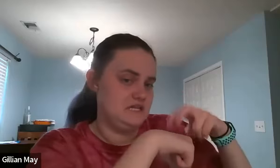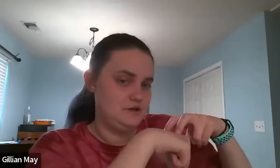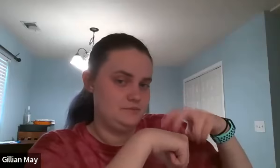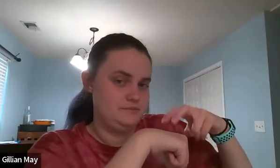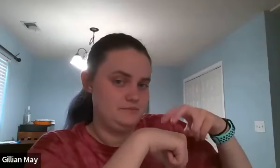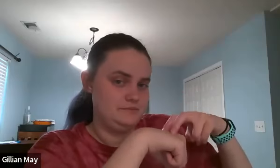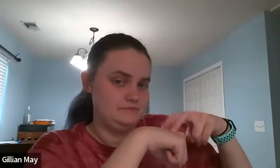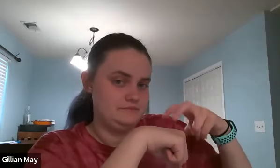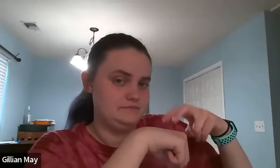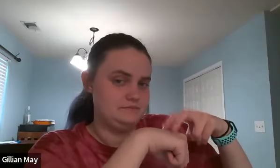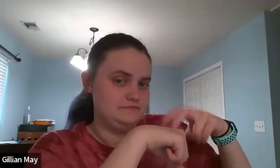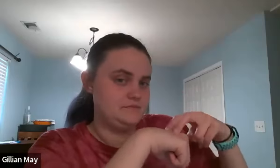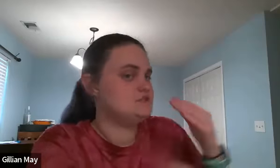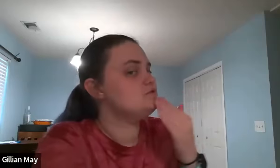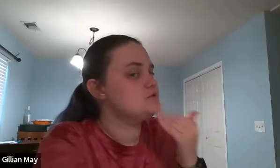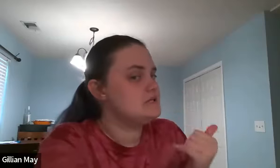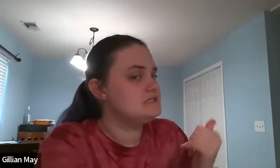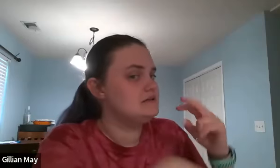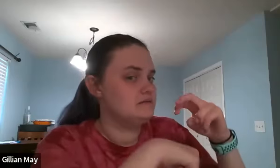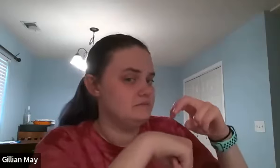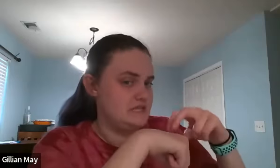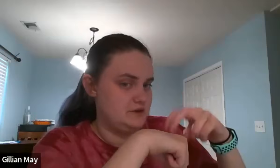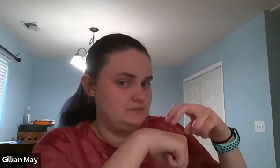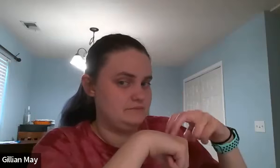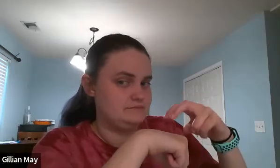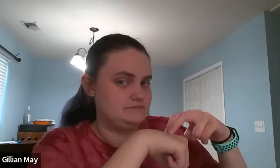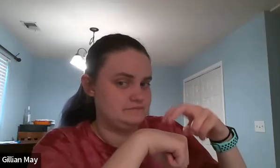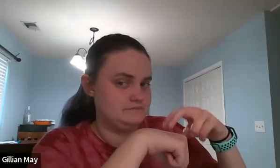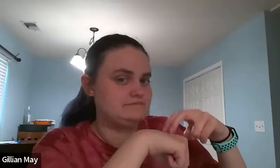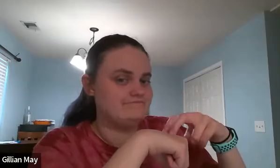potato. So sweet potato.